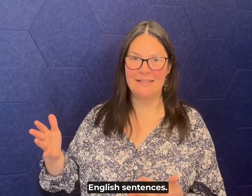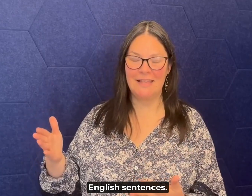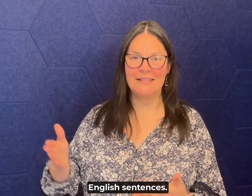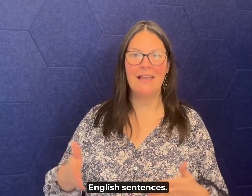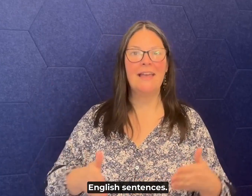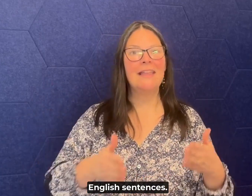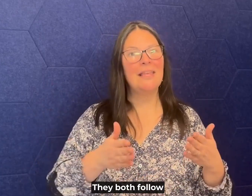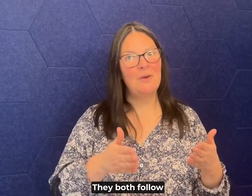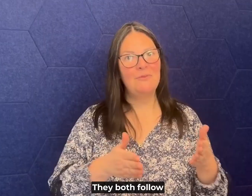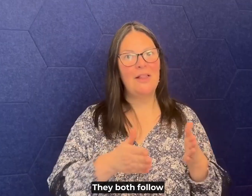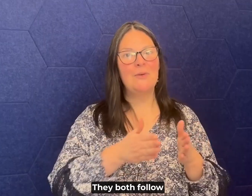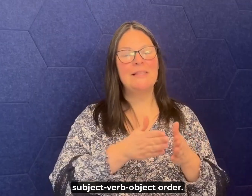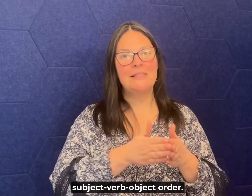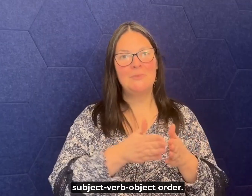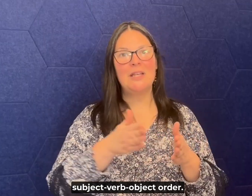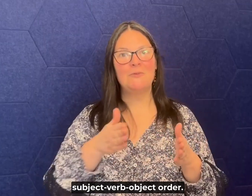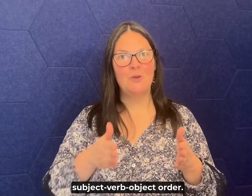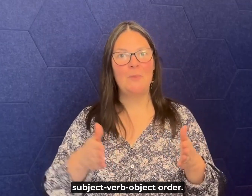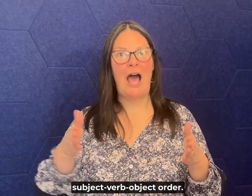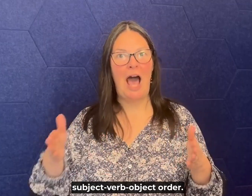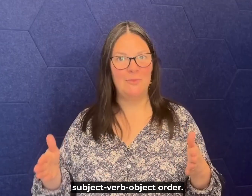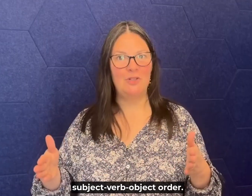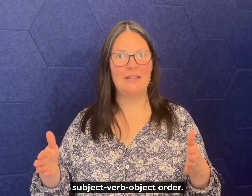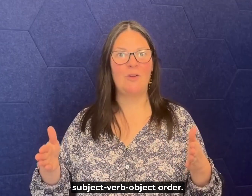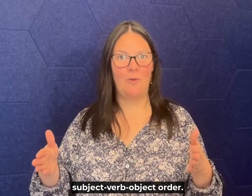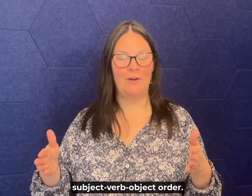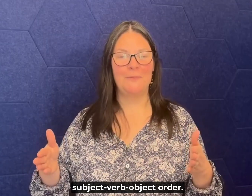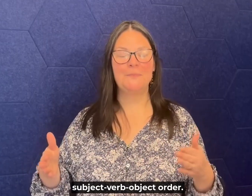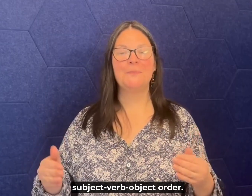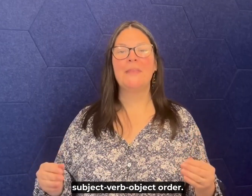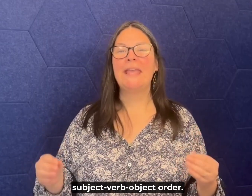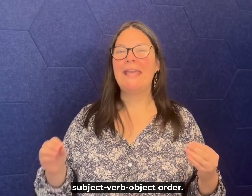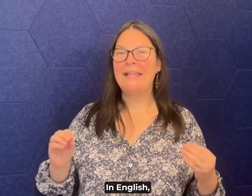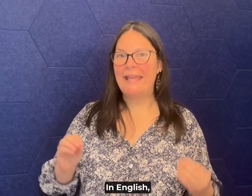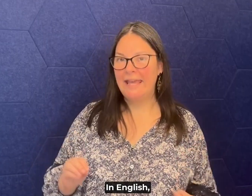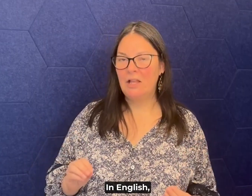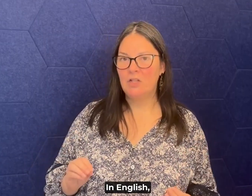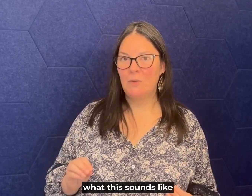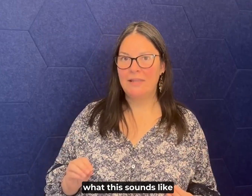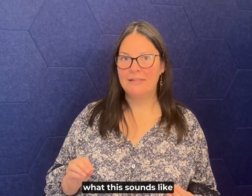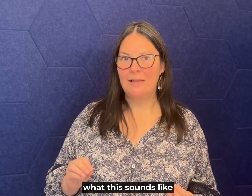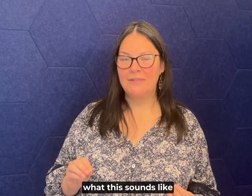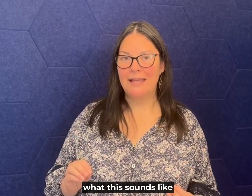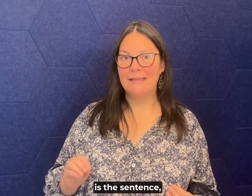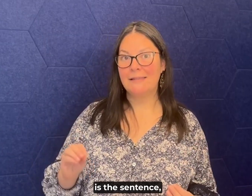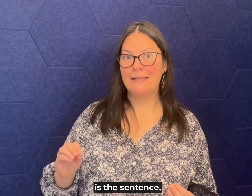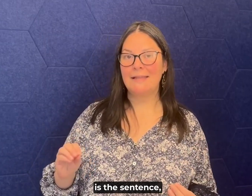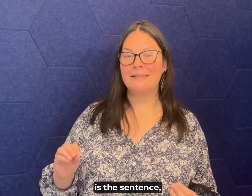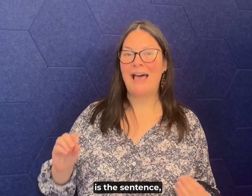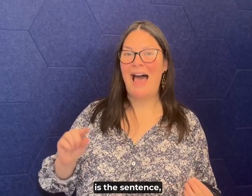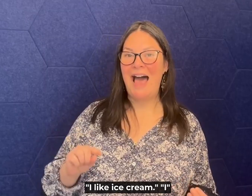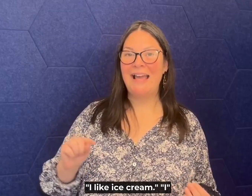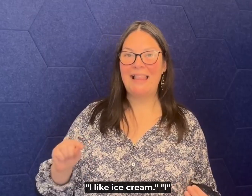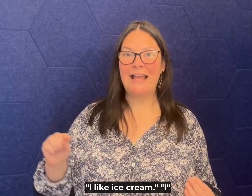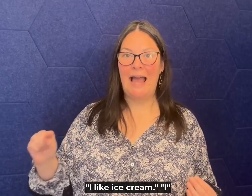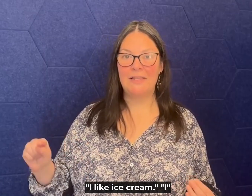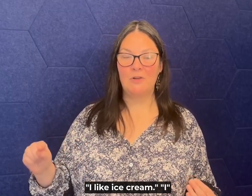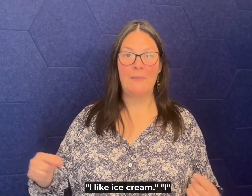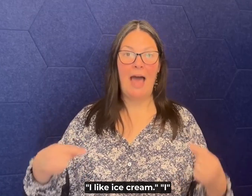sentences. They both follow subject-verb-object order. In English, what this sounds like is the sentence, I like ice cream.